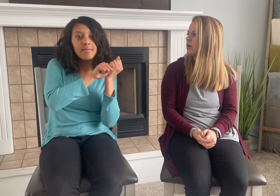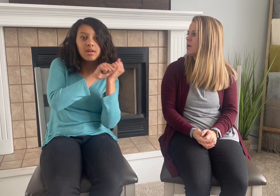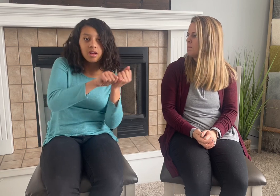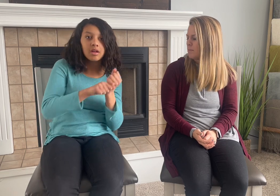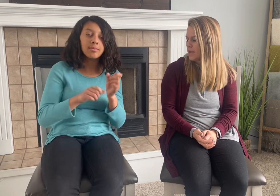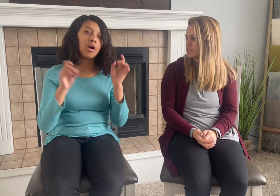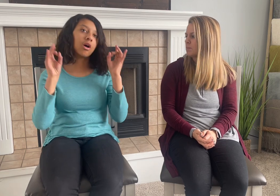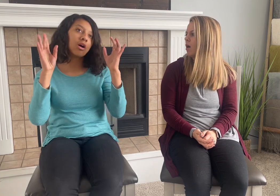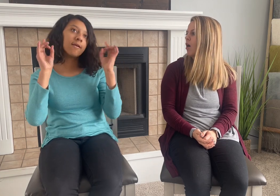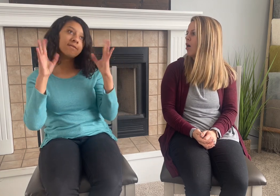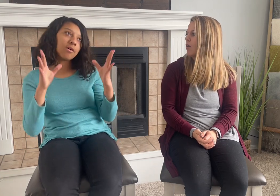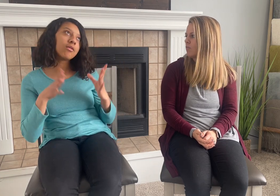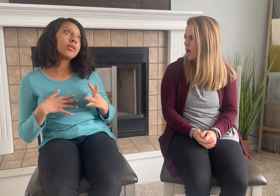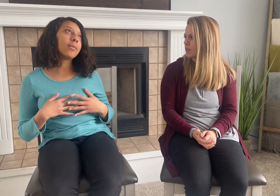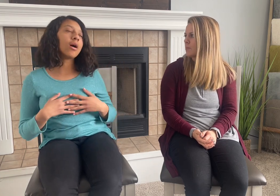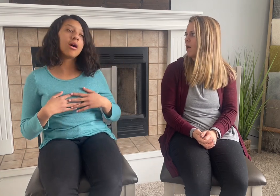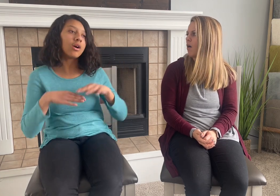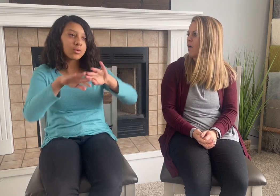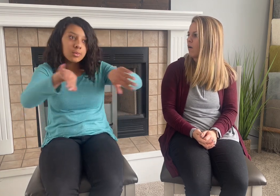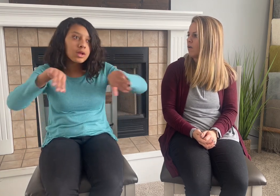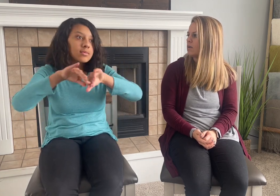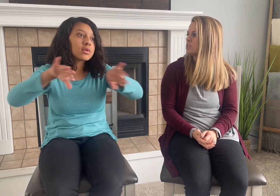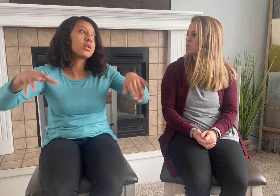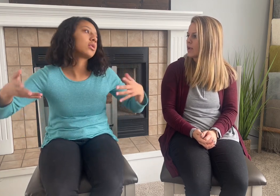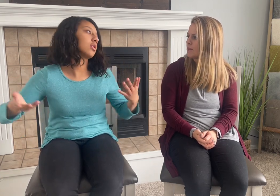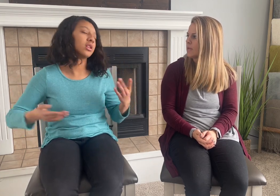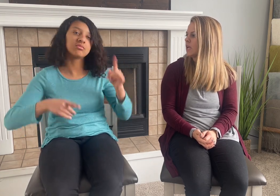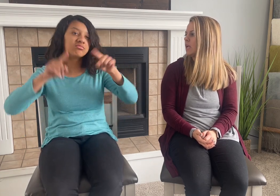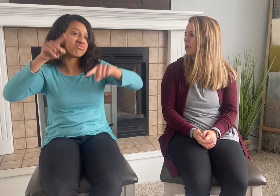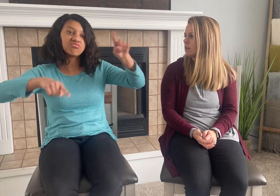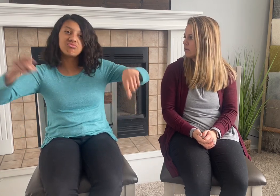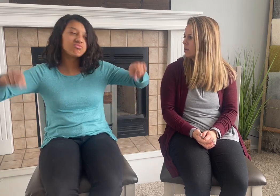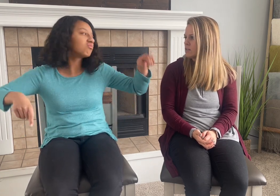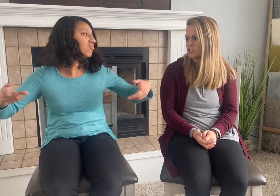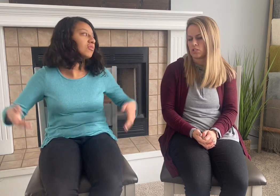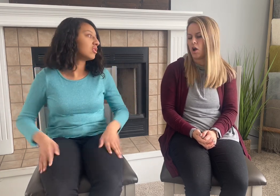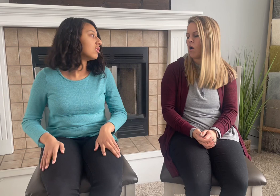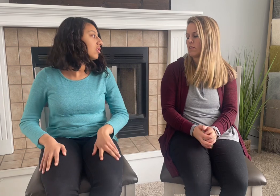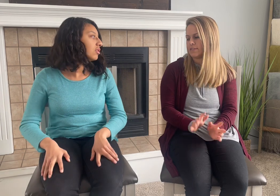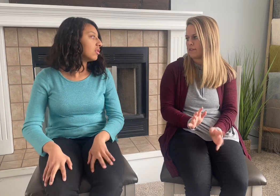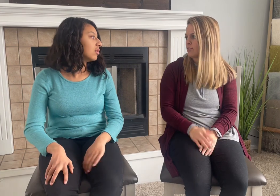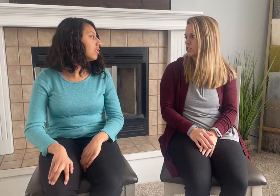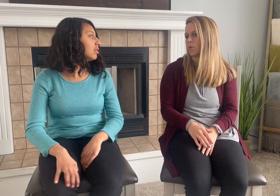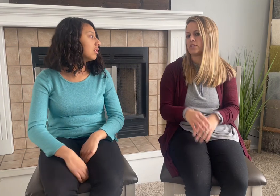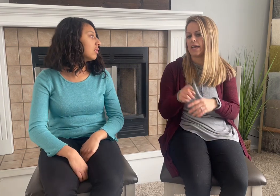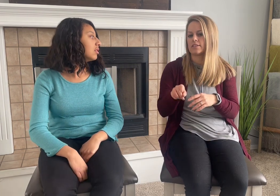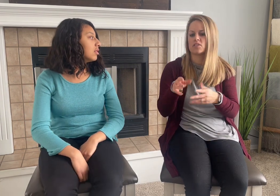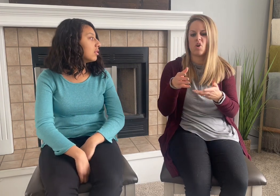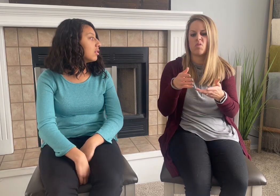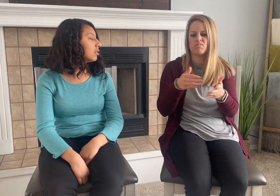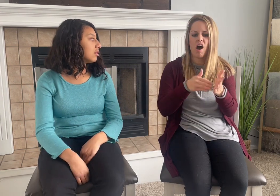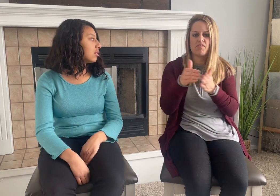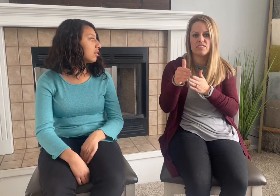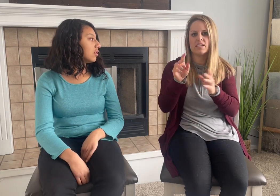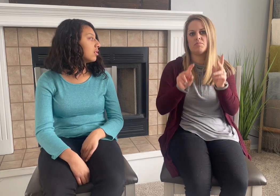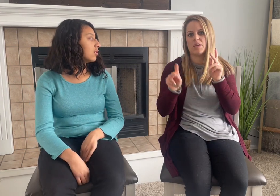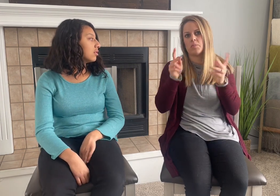Soccer, baseball, volleyball, swimming, just all of the different sports. Yeah. So often people